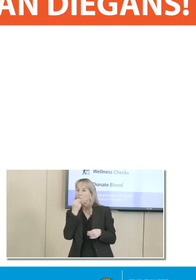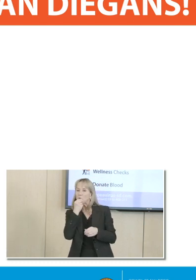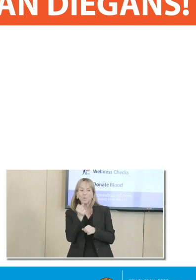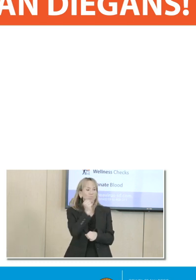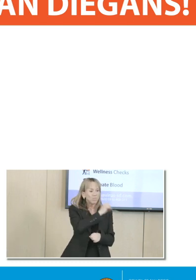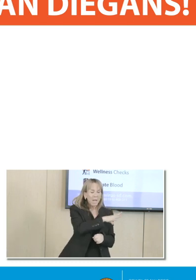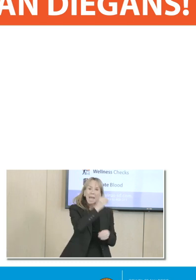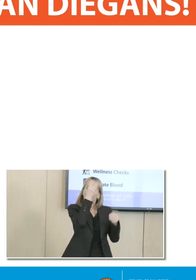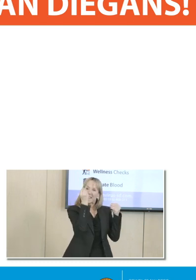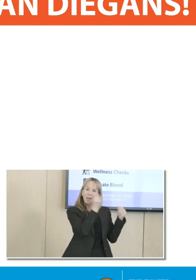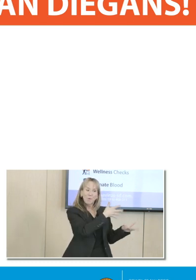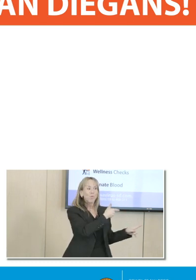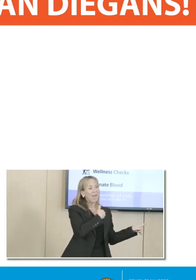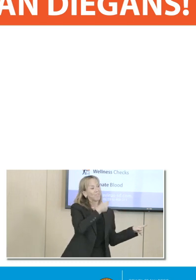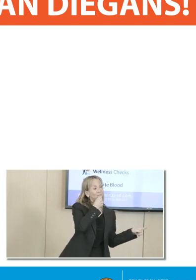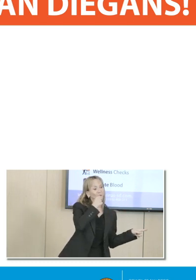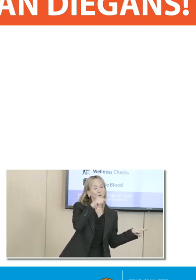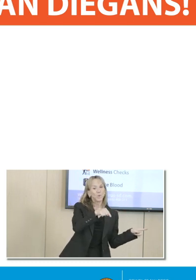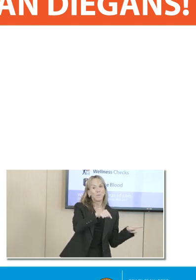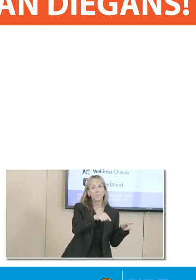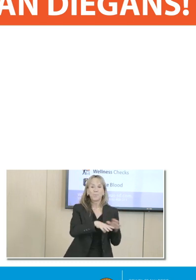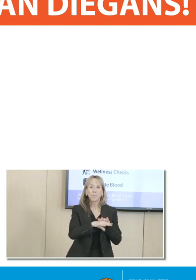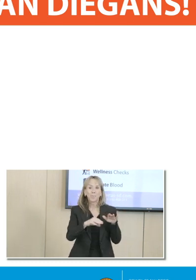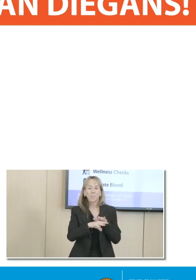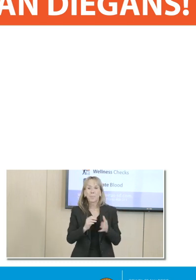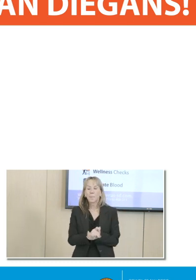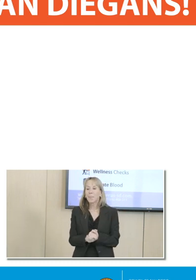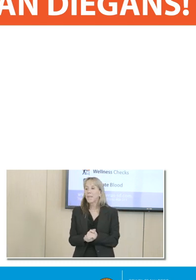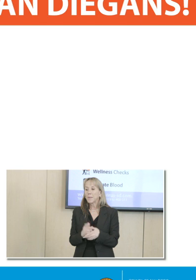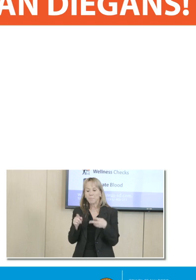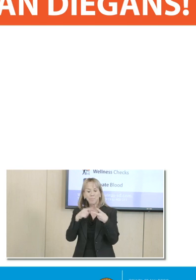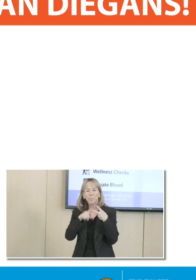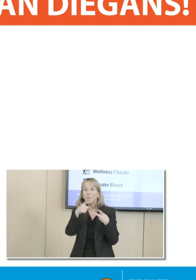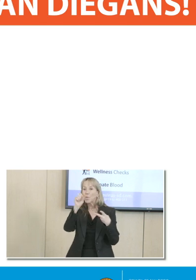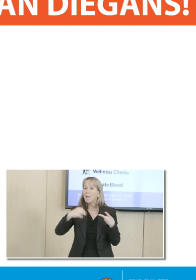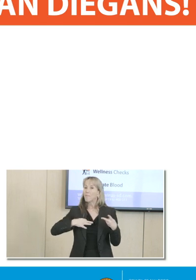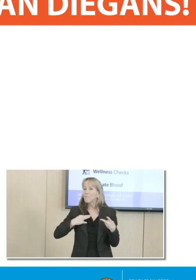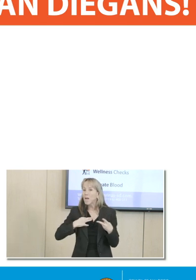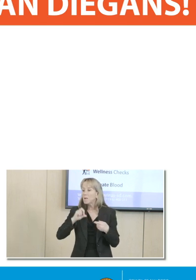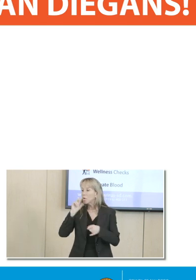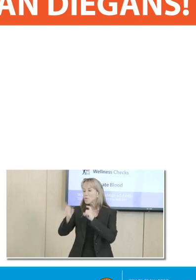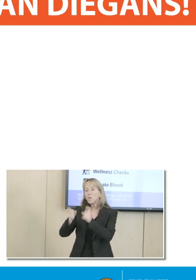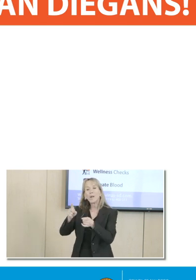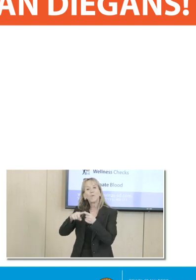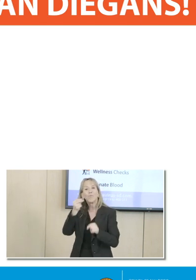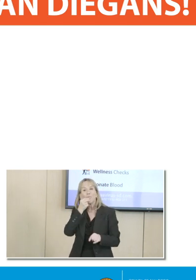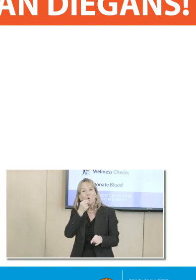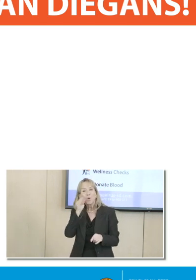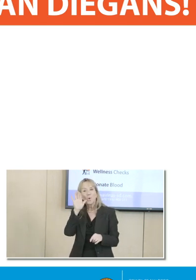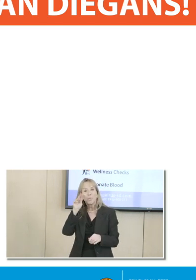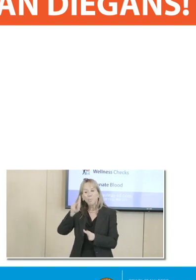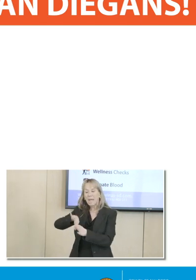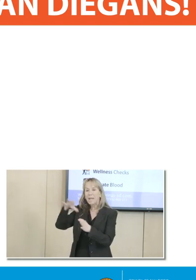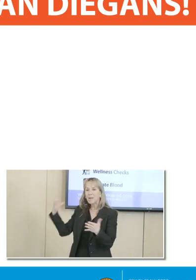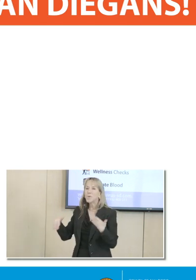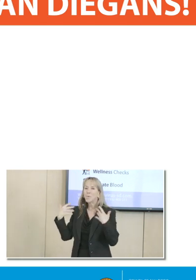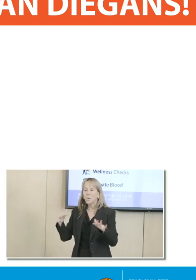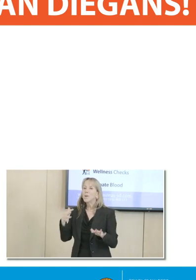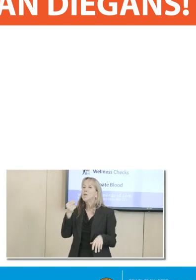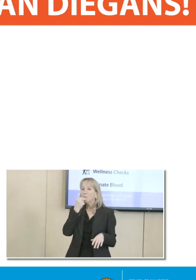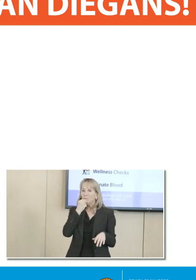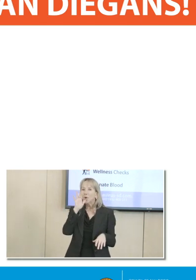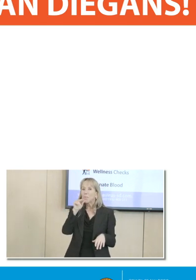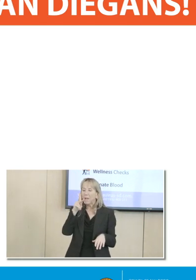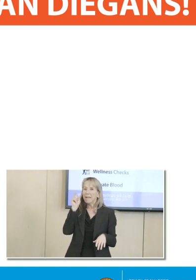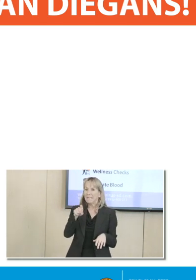them know that the food is out there. You can volunteer or donate at a food bank. Food banks are in great need of volunteers to